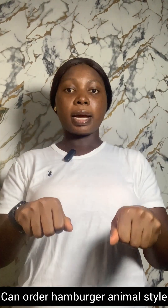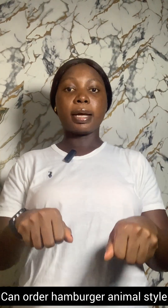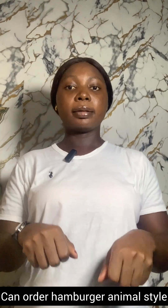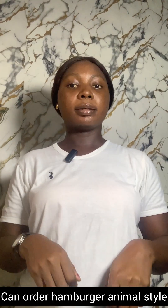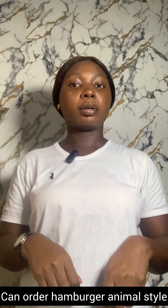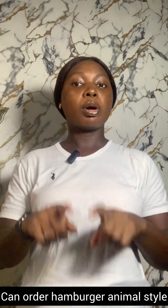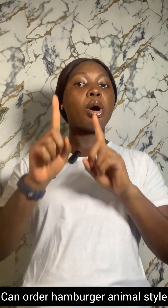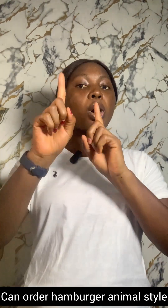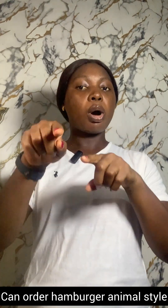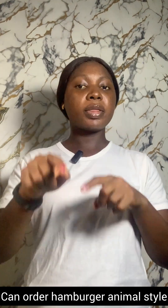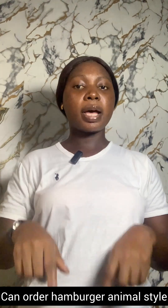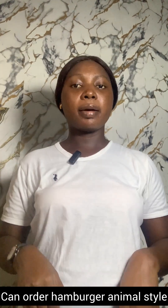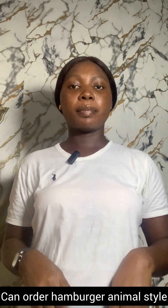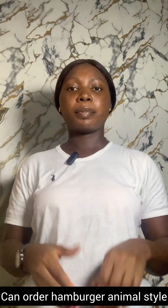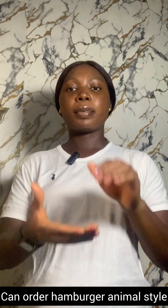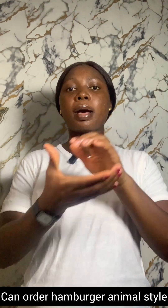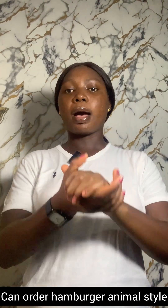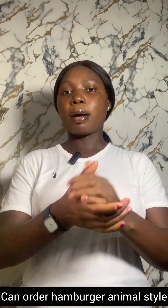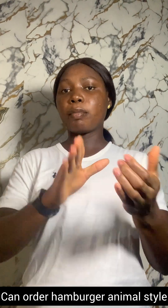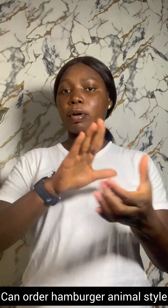Can other hamburger